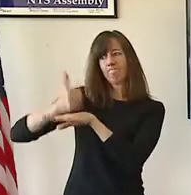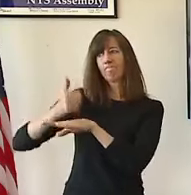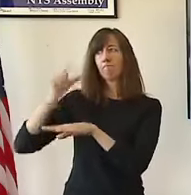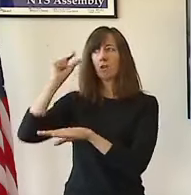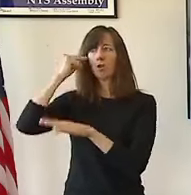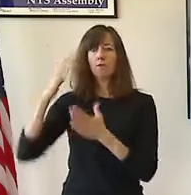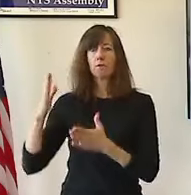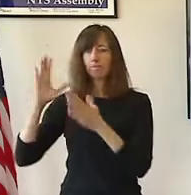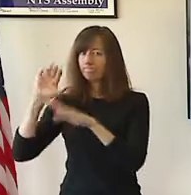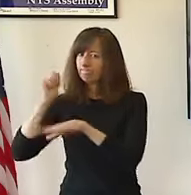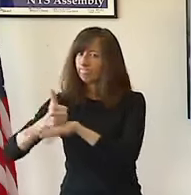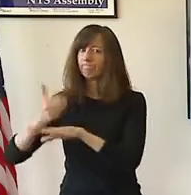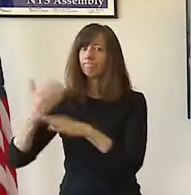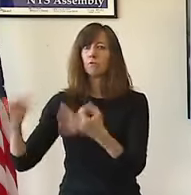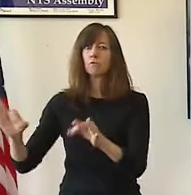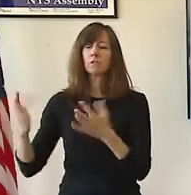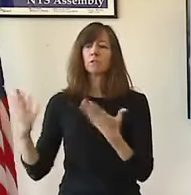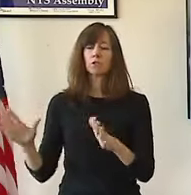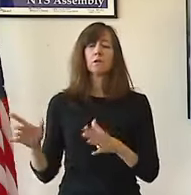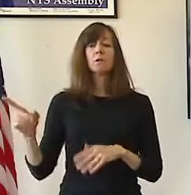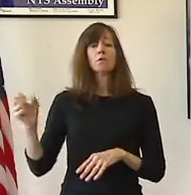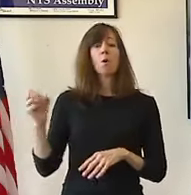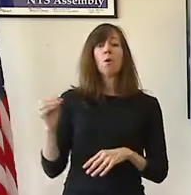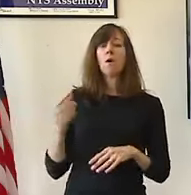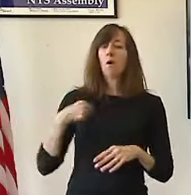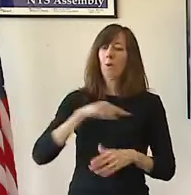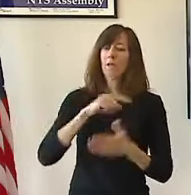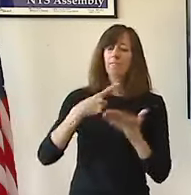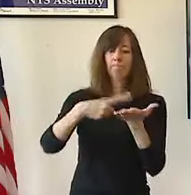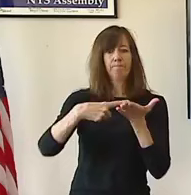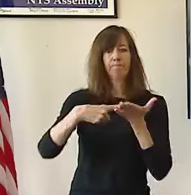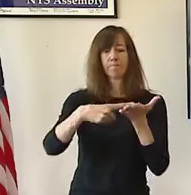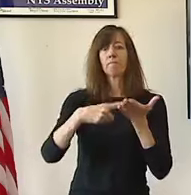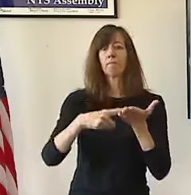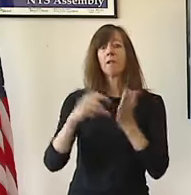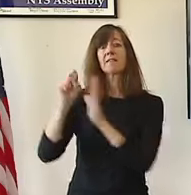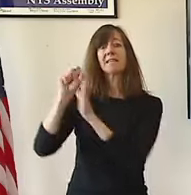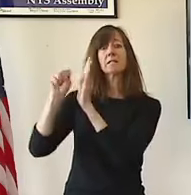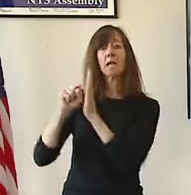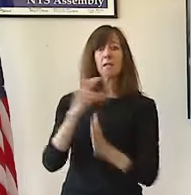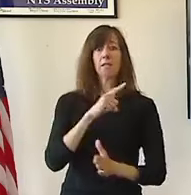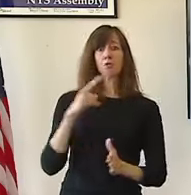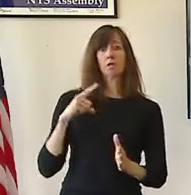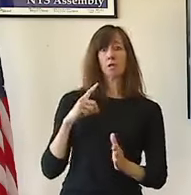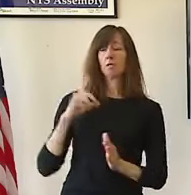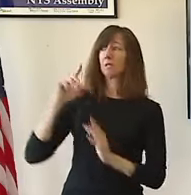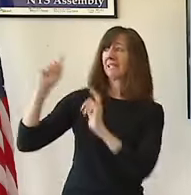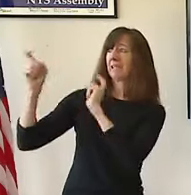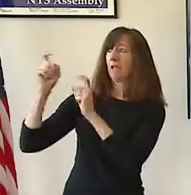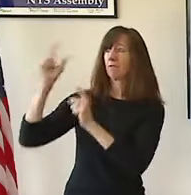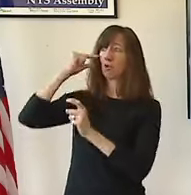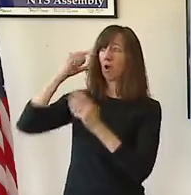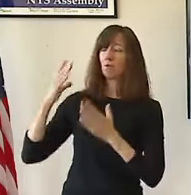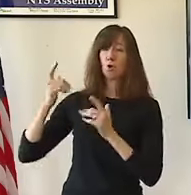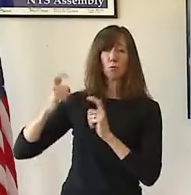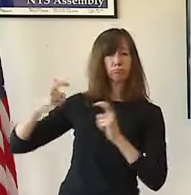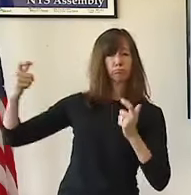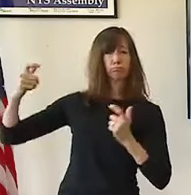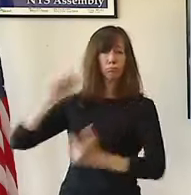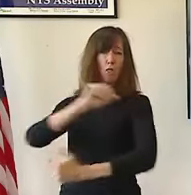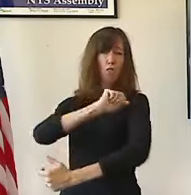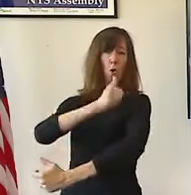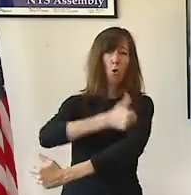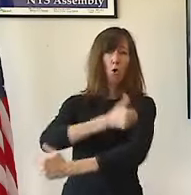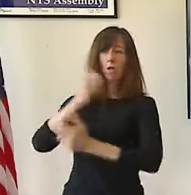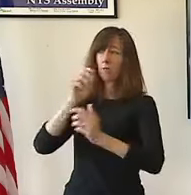this. The state legislature in March gave the governor enormous authority that I think needs to be, it